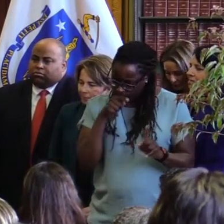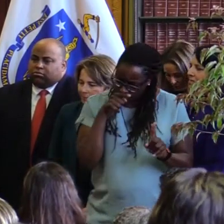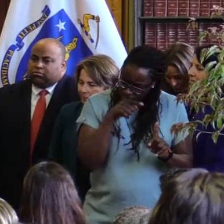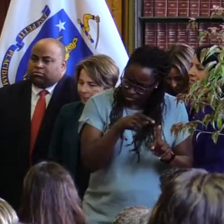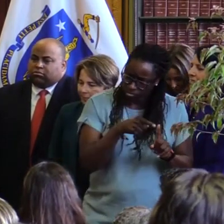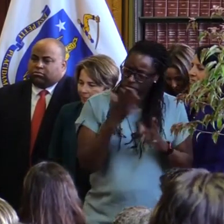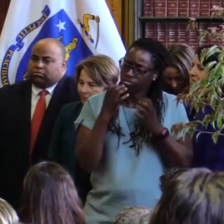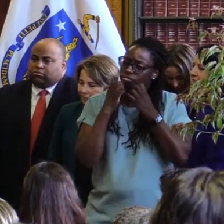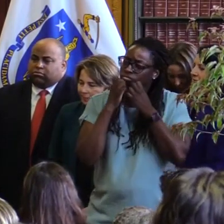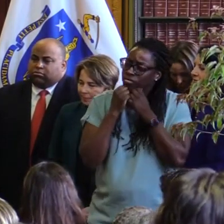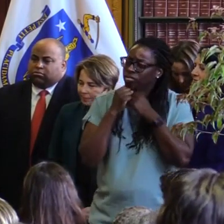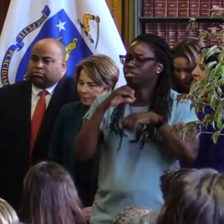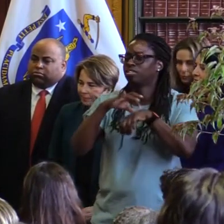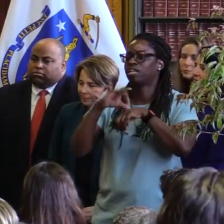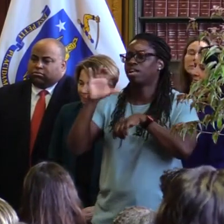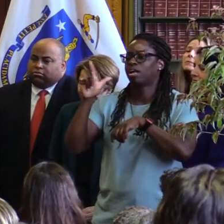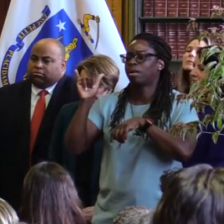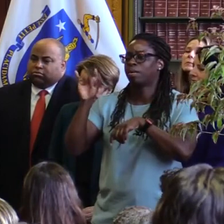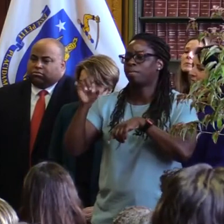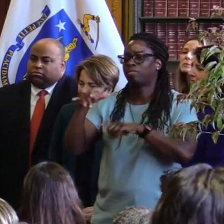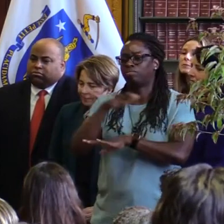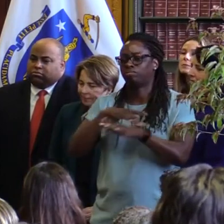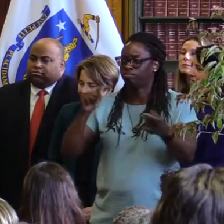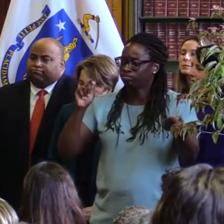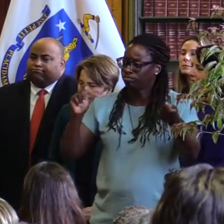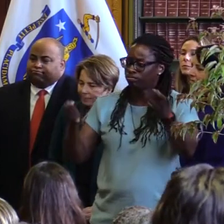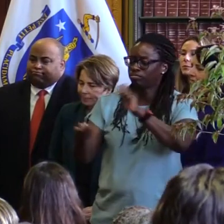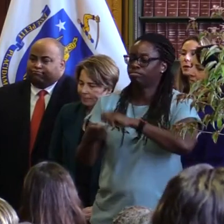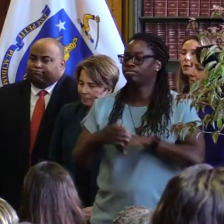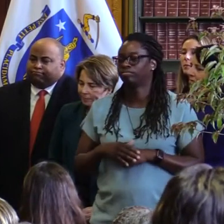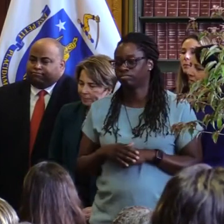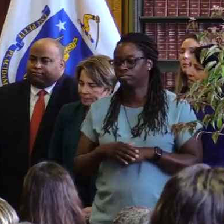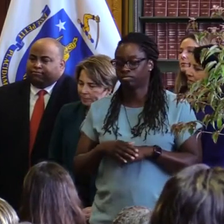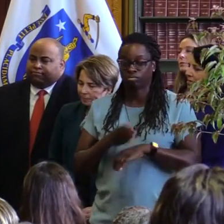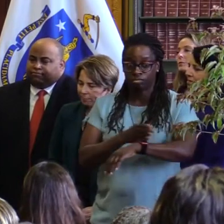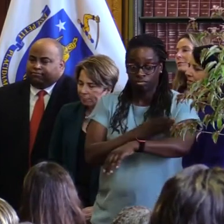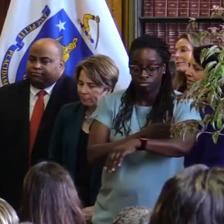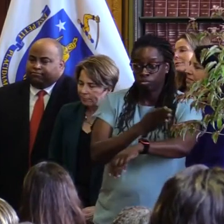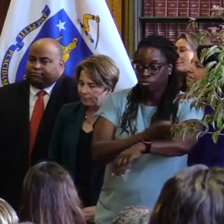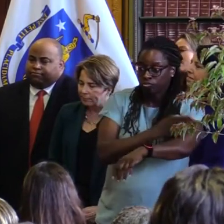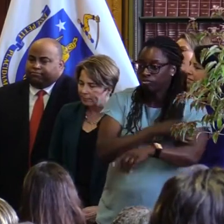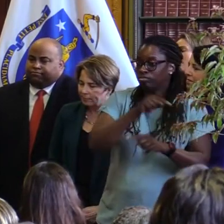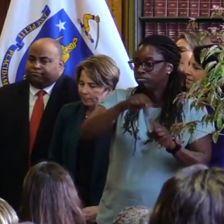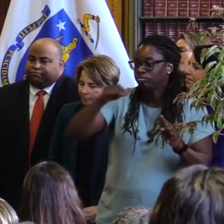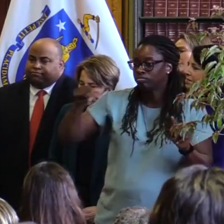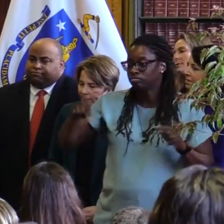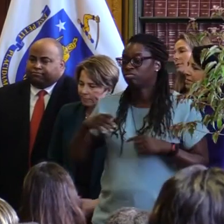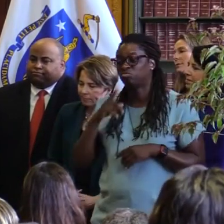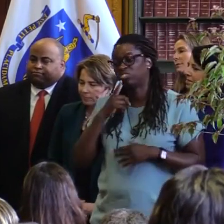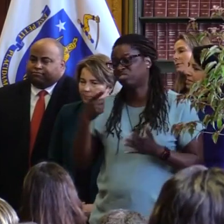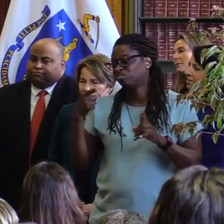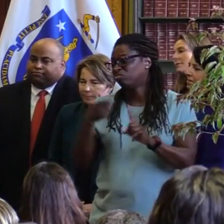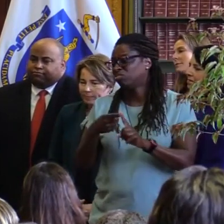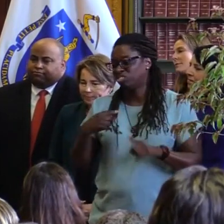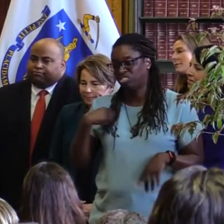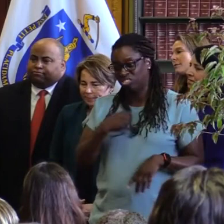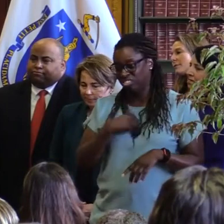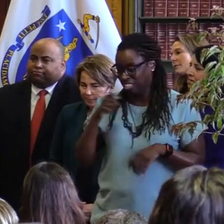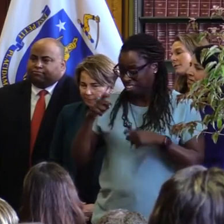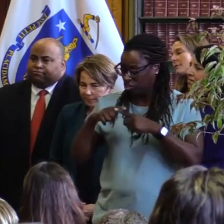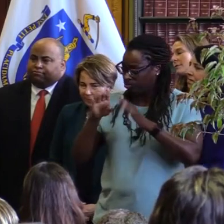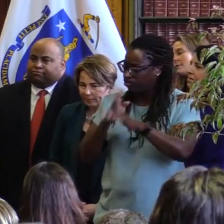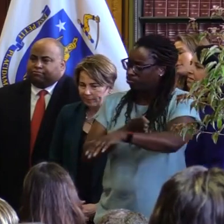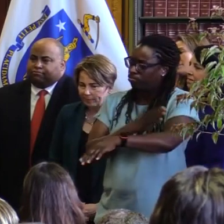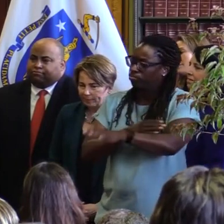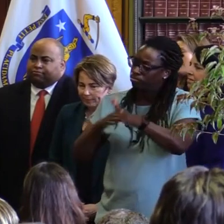adaptation. Resilience is something the forgotten stepchild of climate policy, and I'm so glad to see that it's